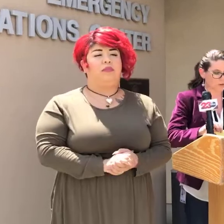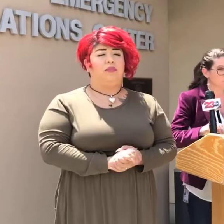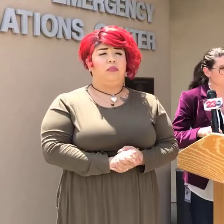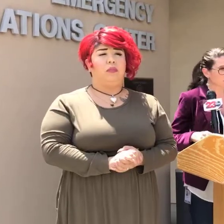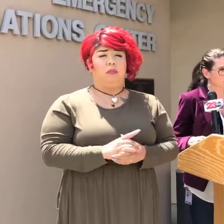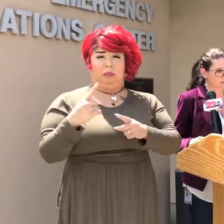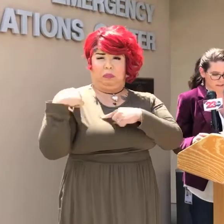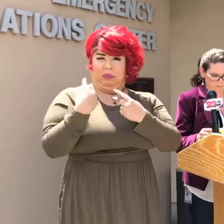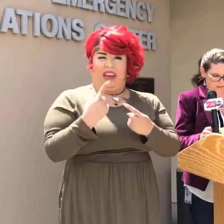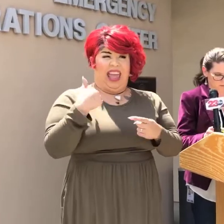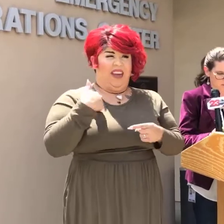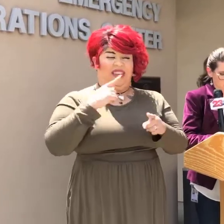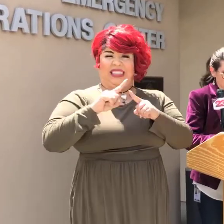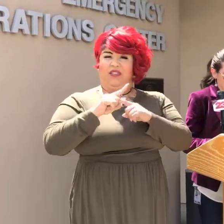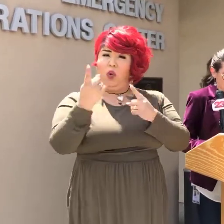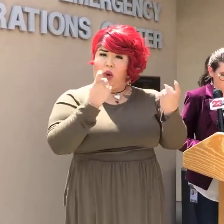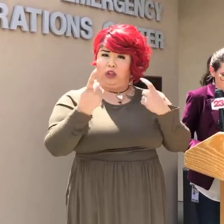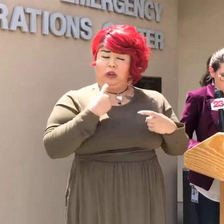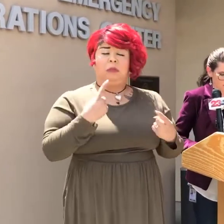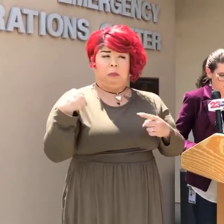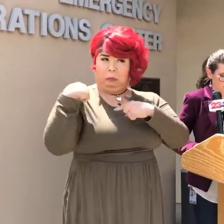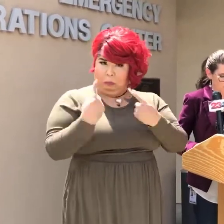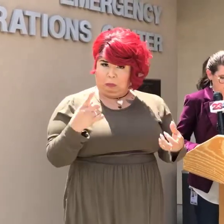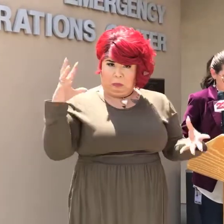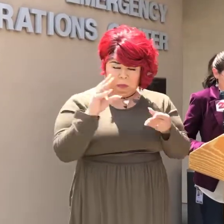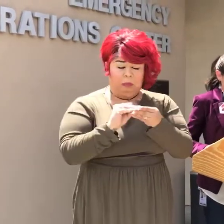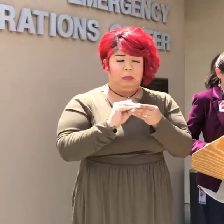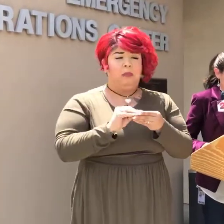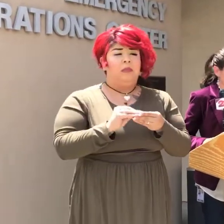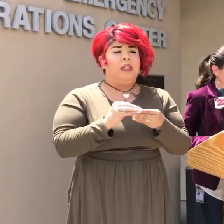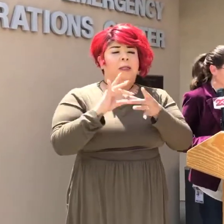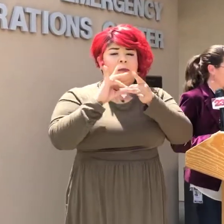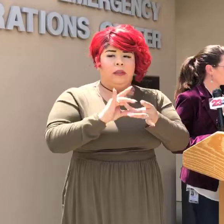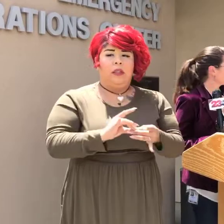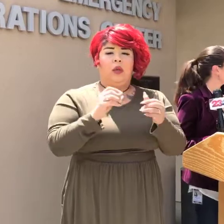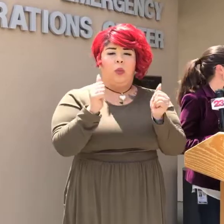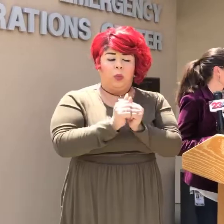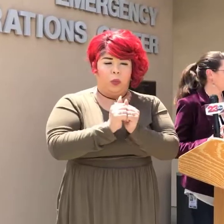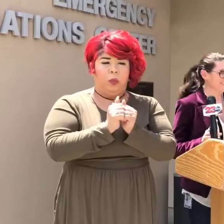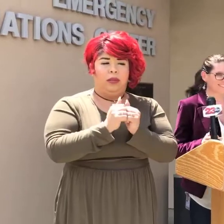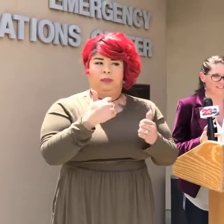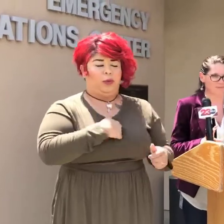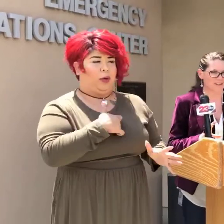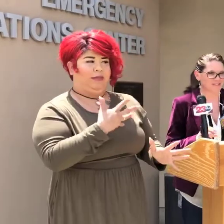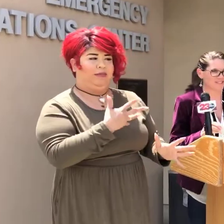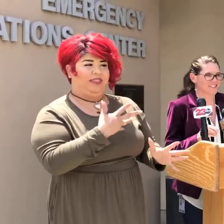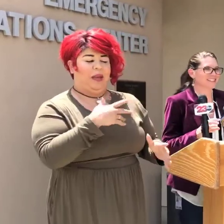of questions recently come out about...